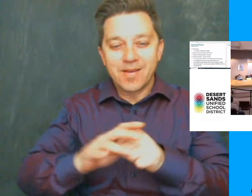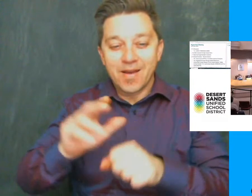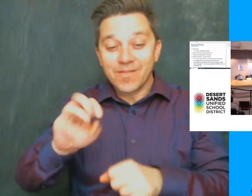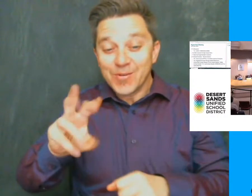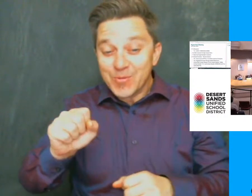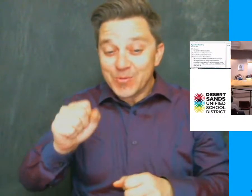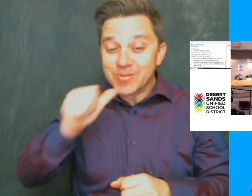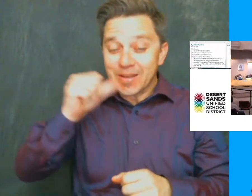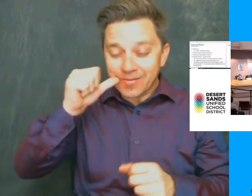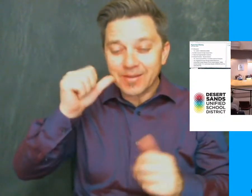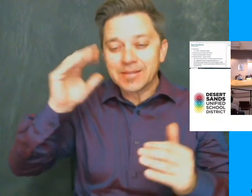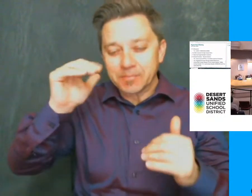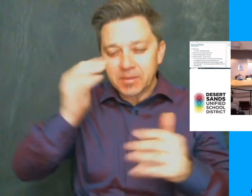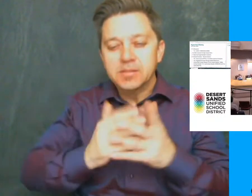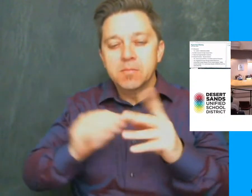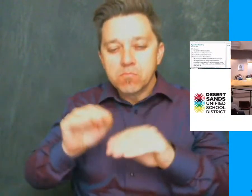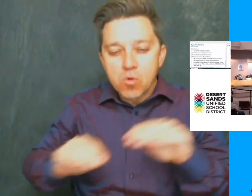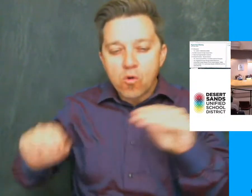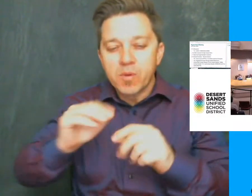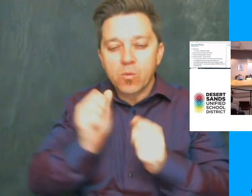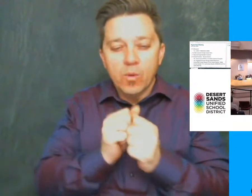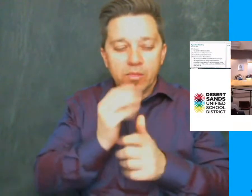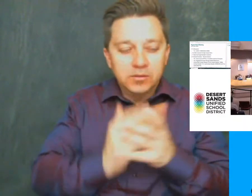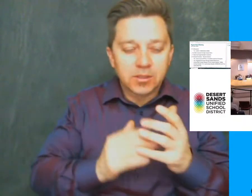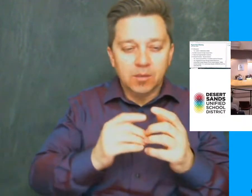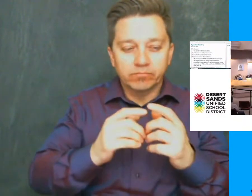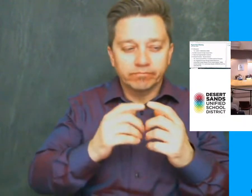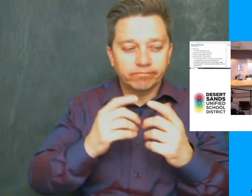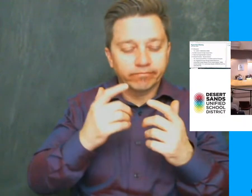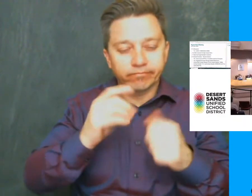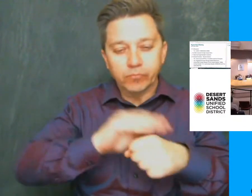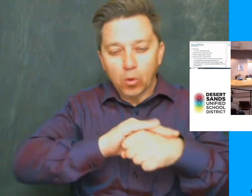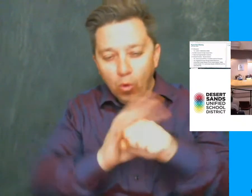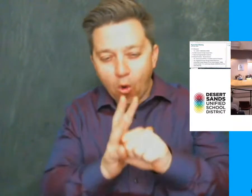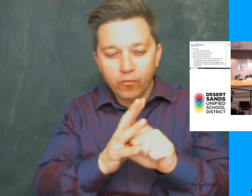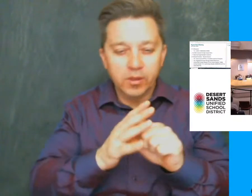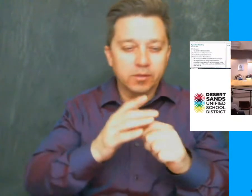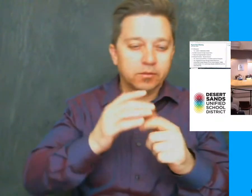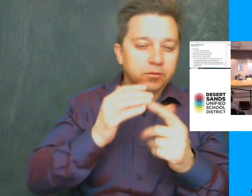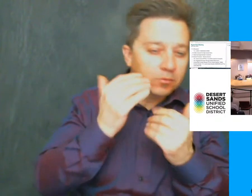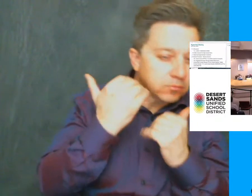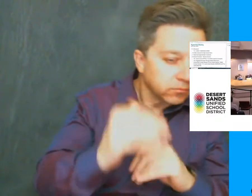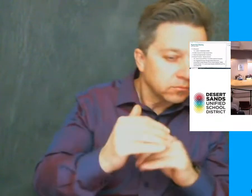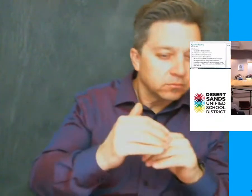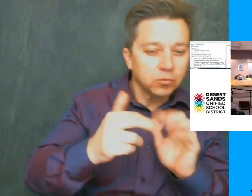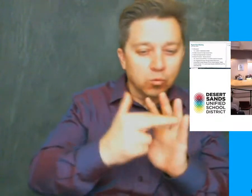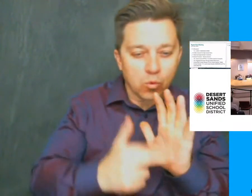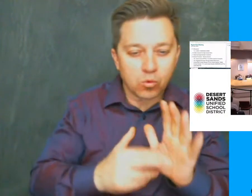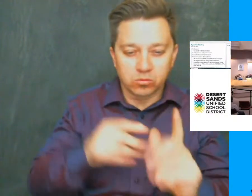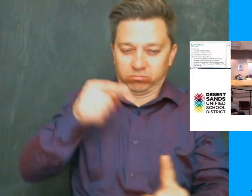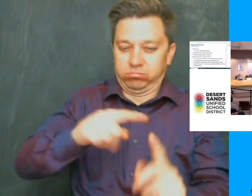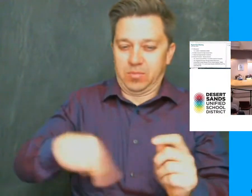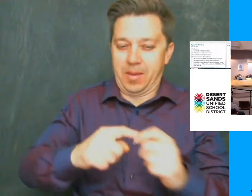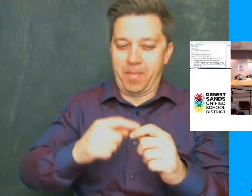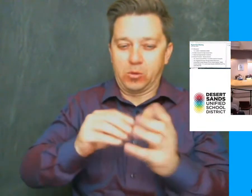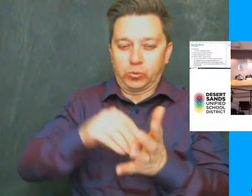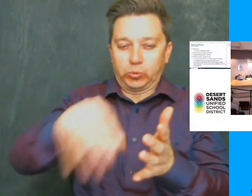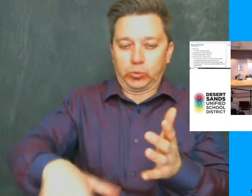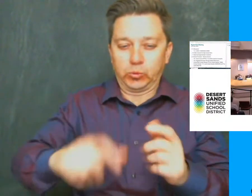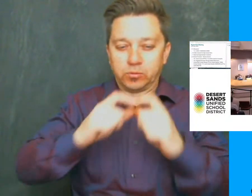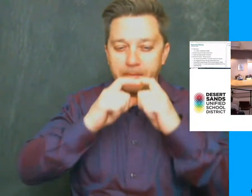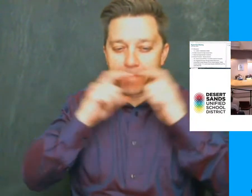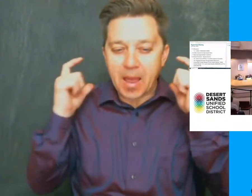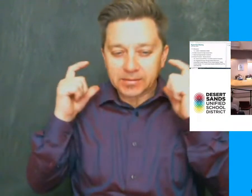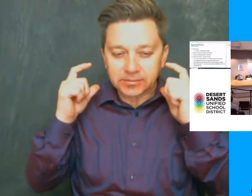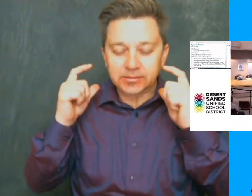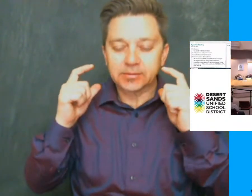some movement on some of the restrictions regarding COVID protocols, more specifically to student mask guidelines. Unfortunately,